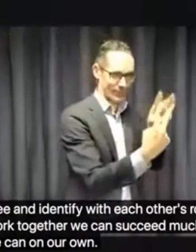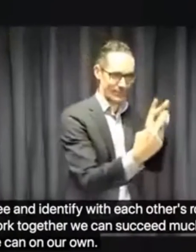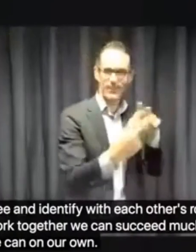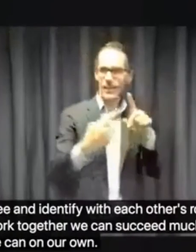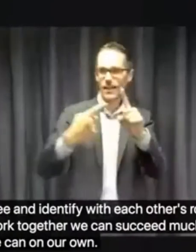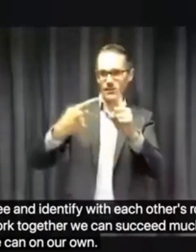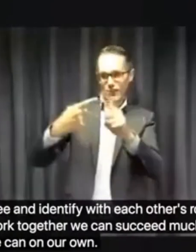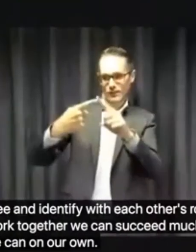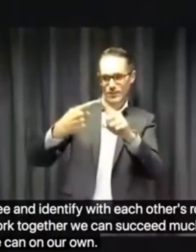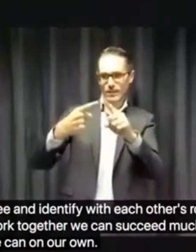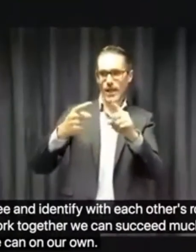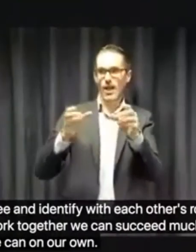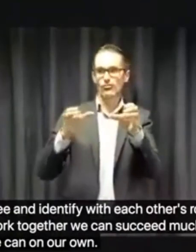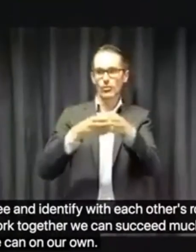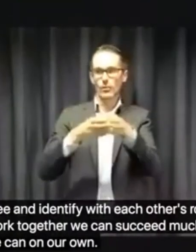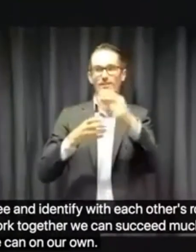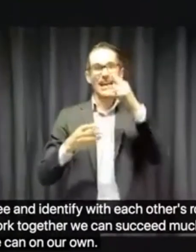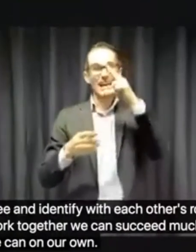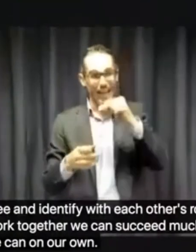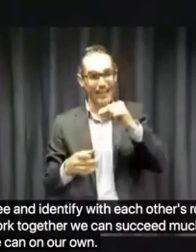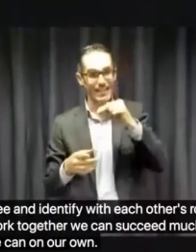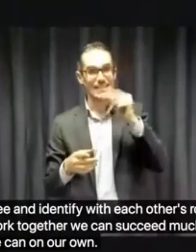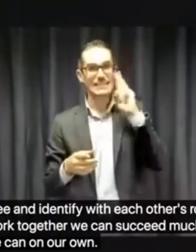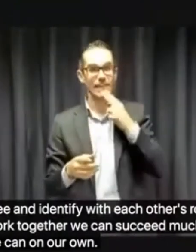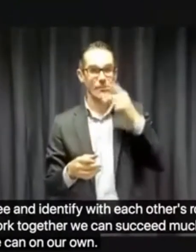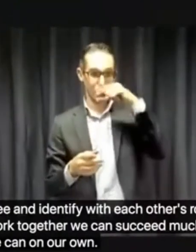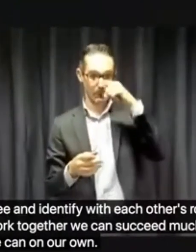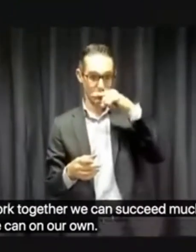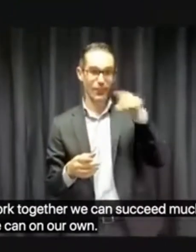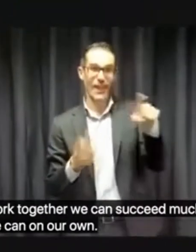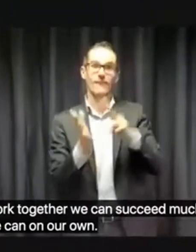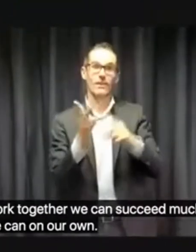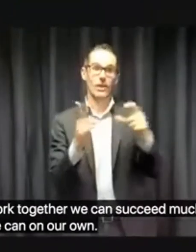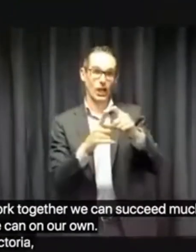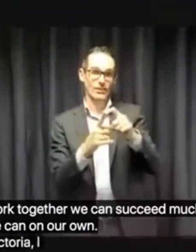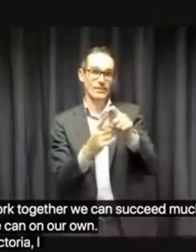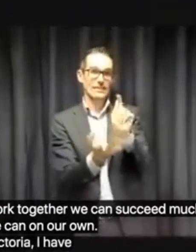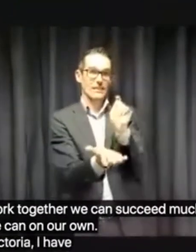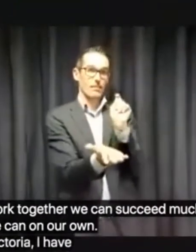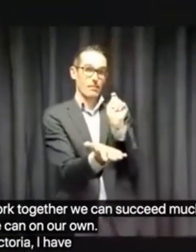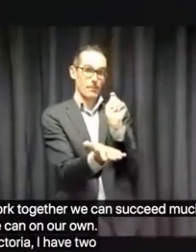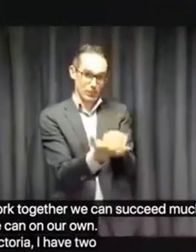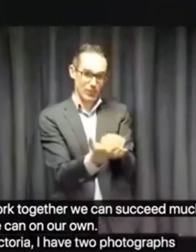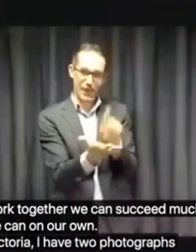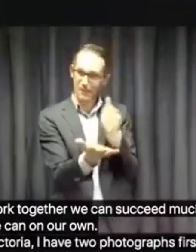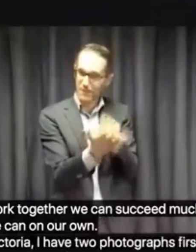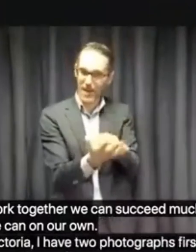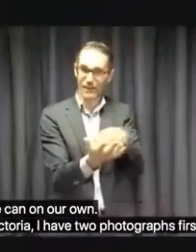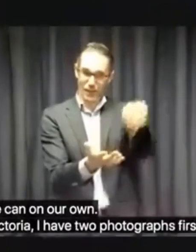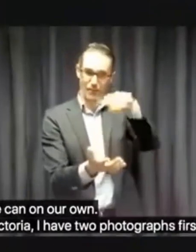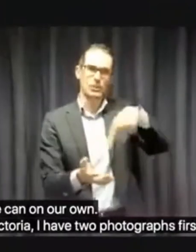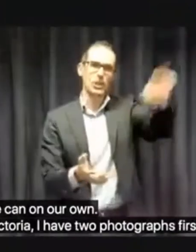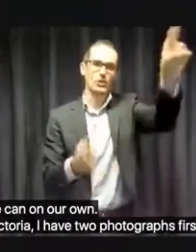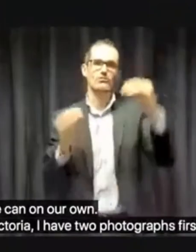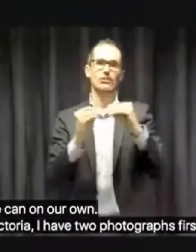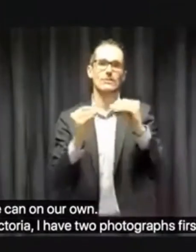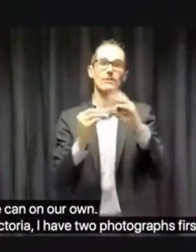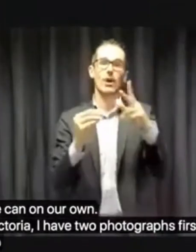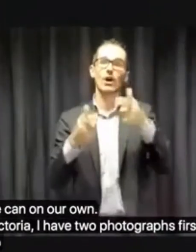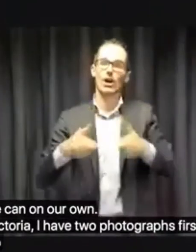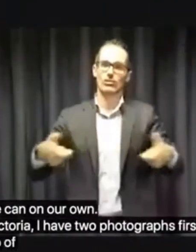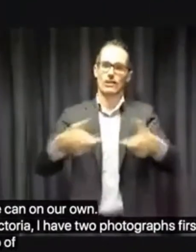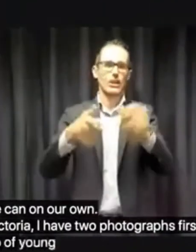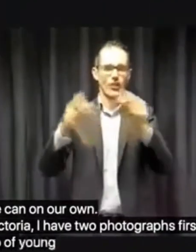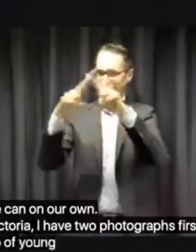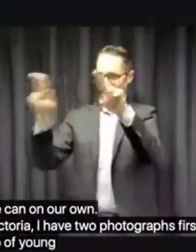Victoria, so I've got two photographs first. A group of very young and deaf people. The pre-cots answered. Paying